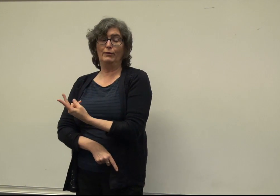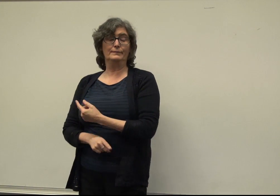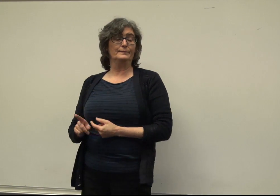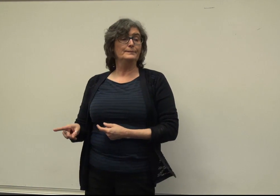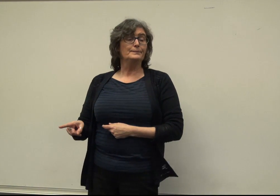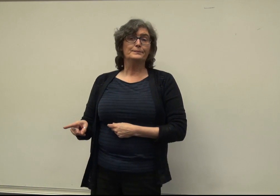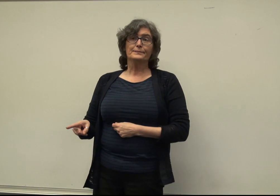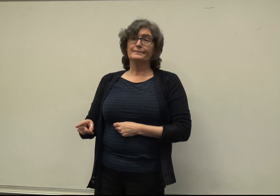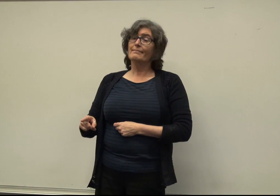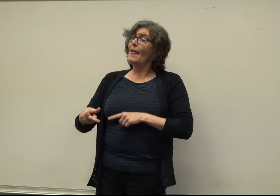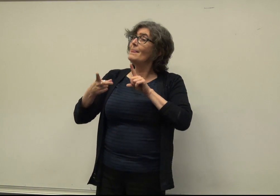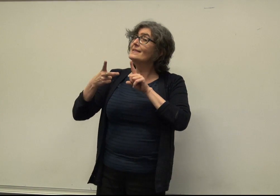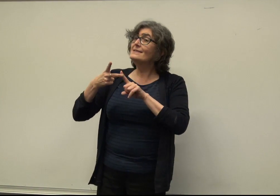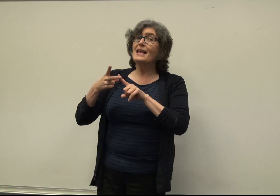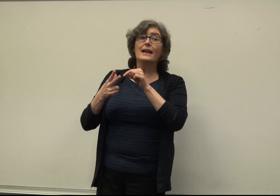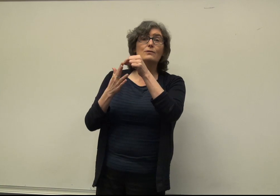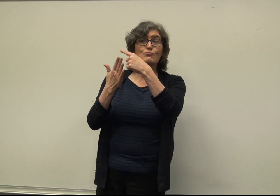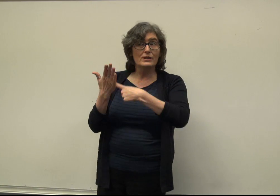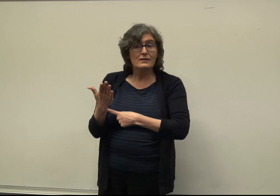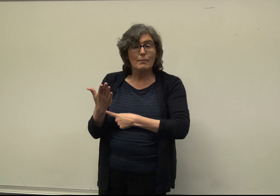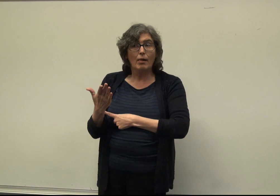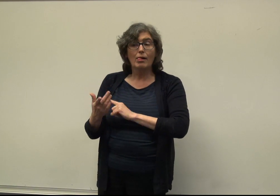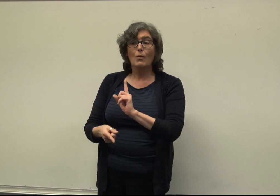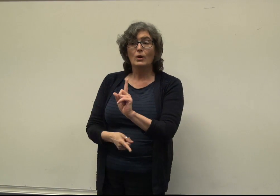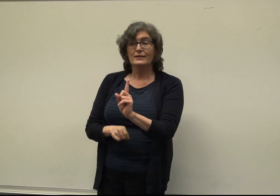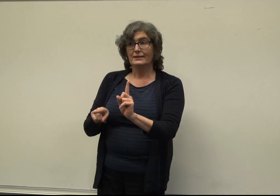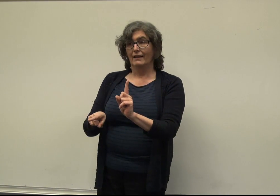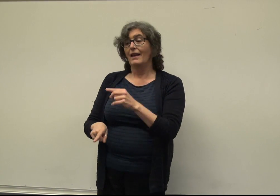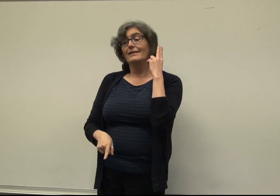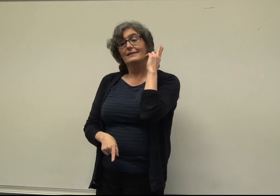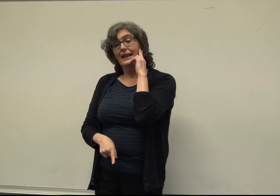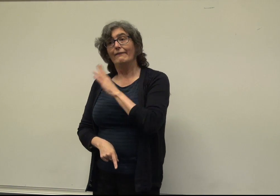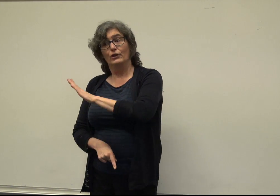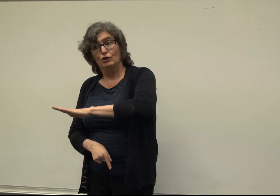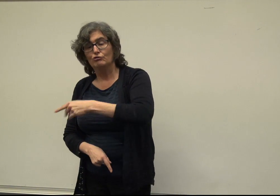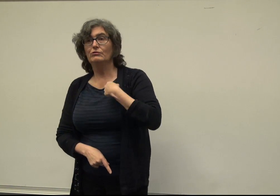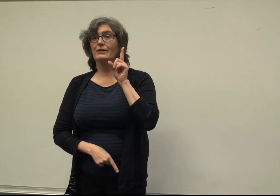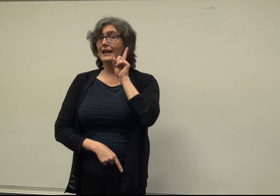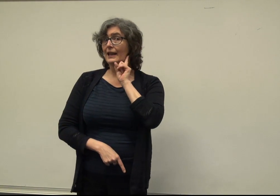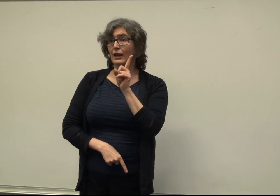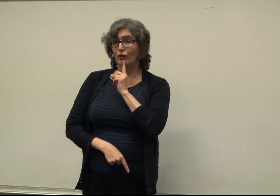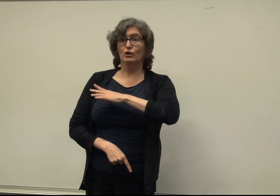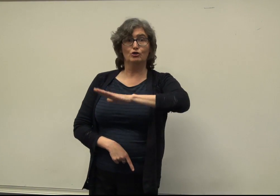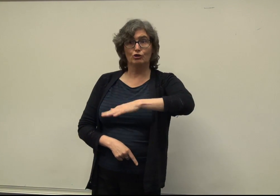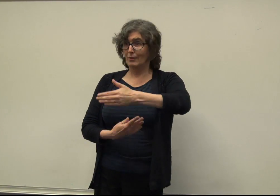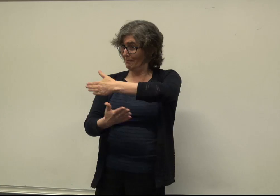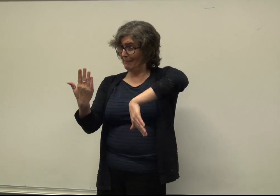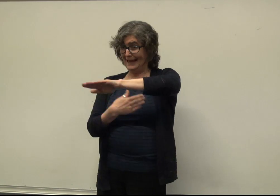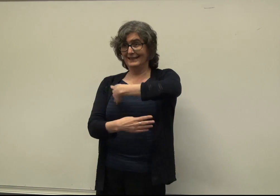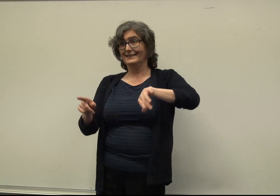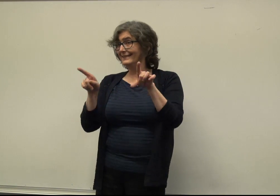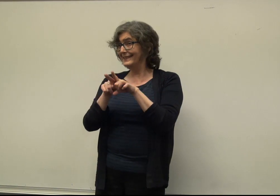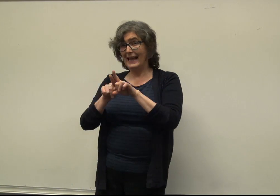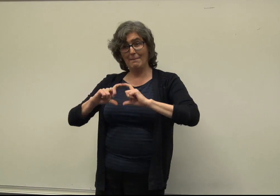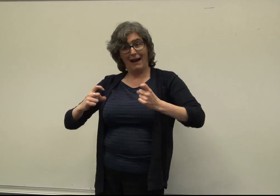to work together. So deaf children and hearing children are in the same environment, so hence